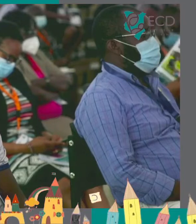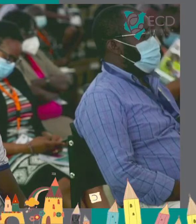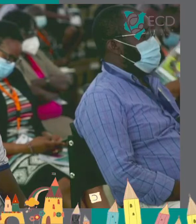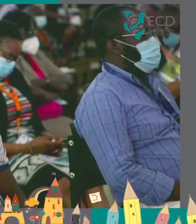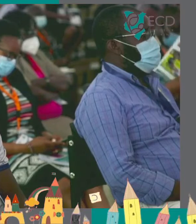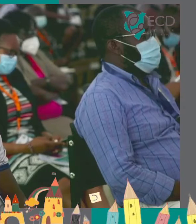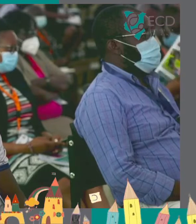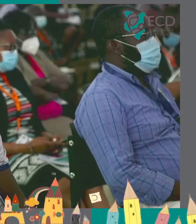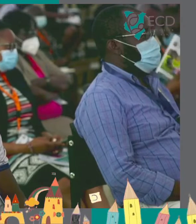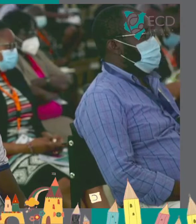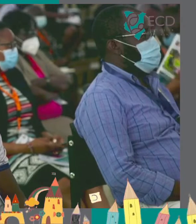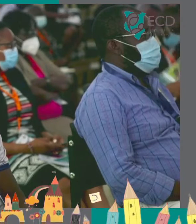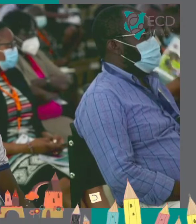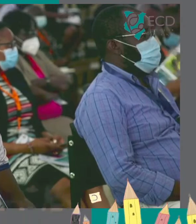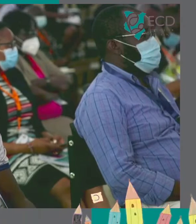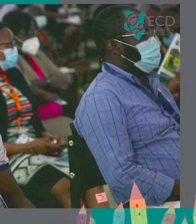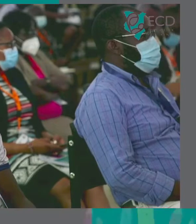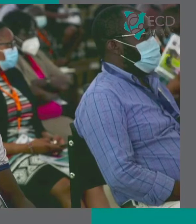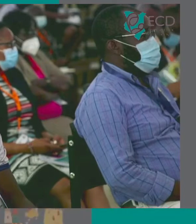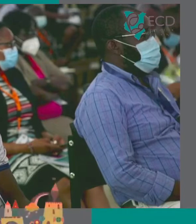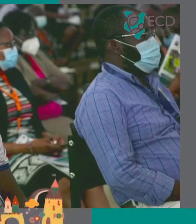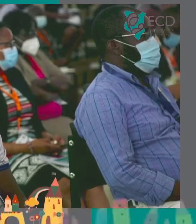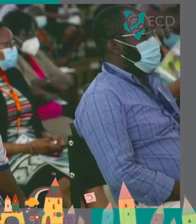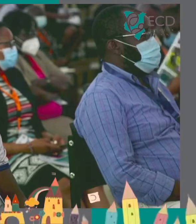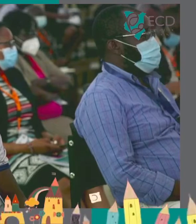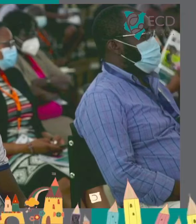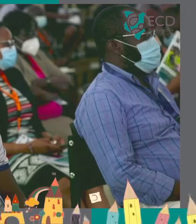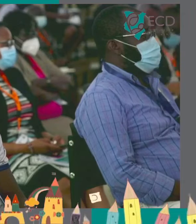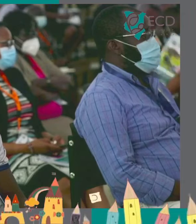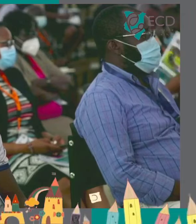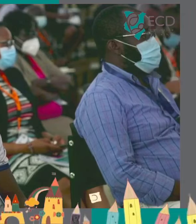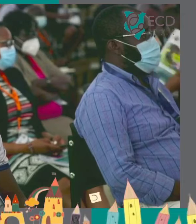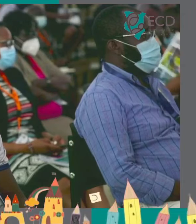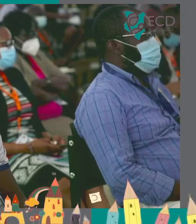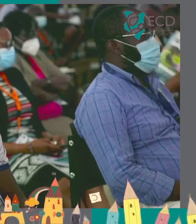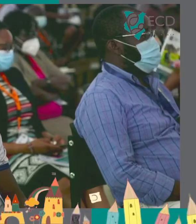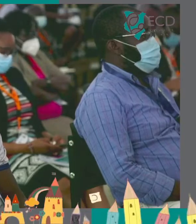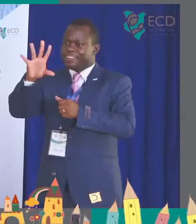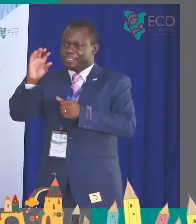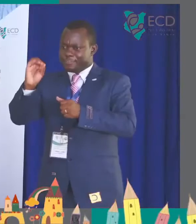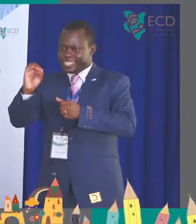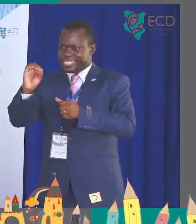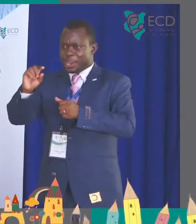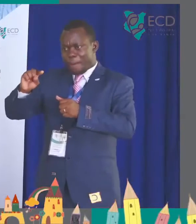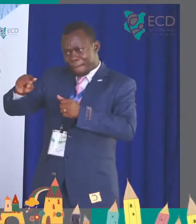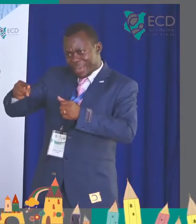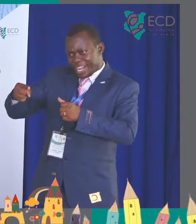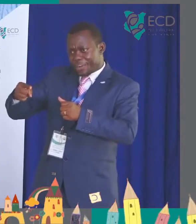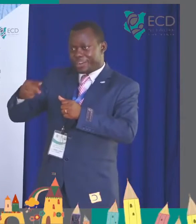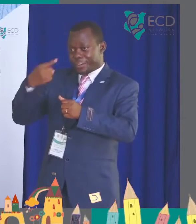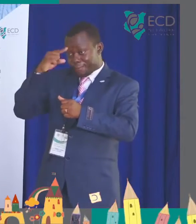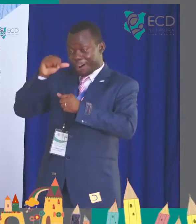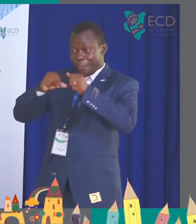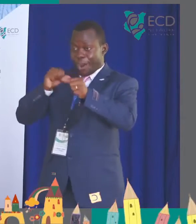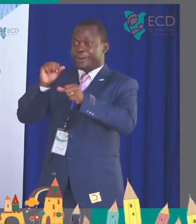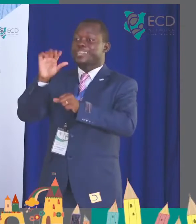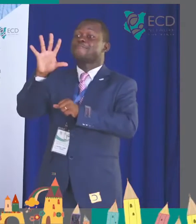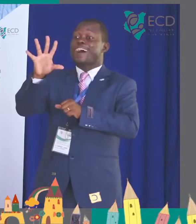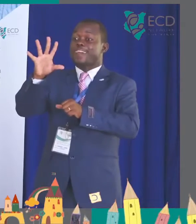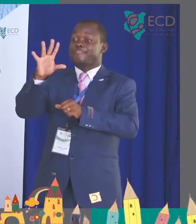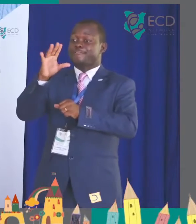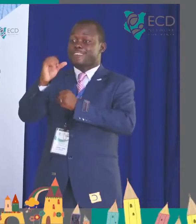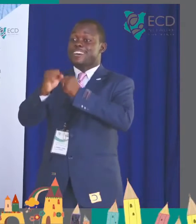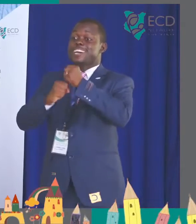has shown that an estimated 250 million children under the age of 5 in low